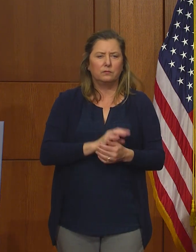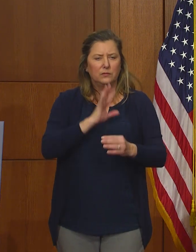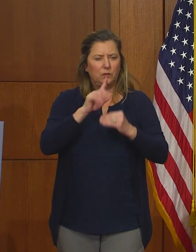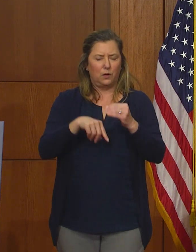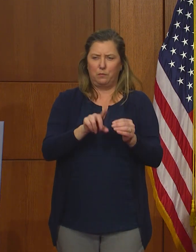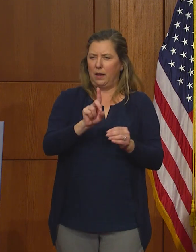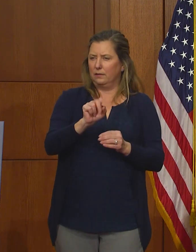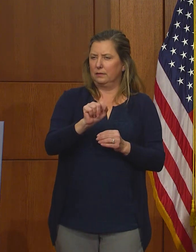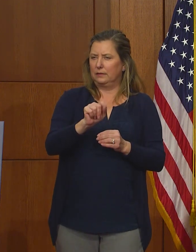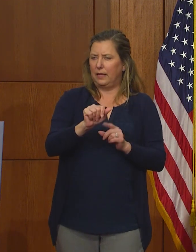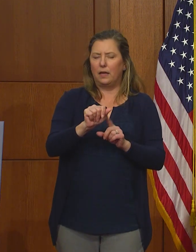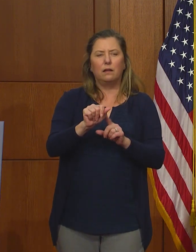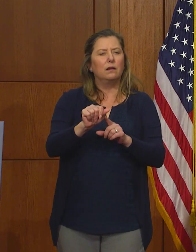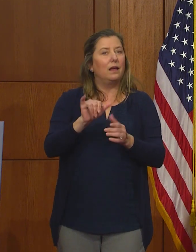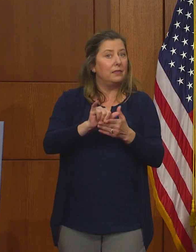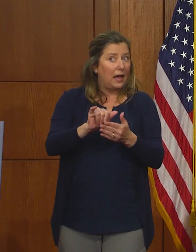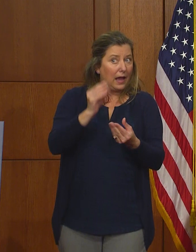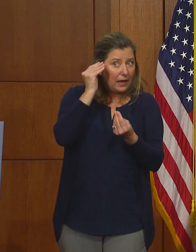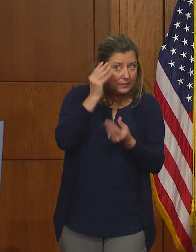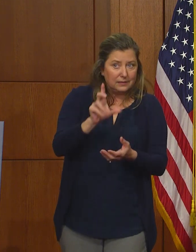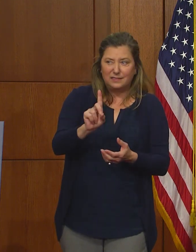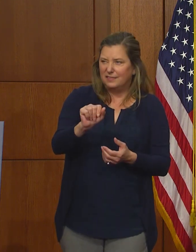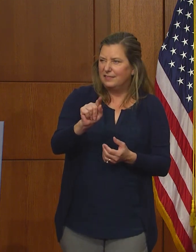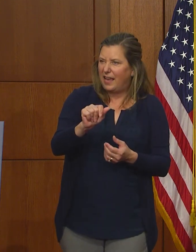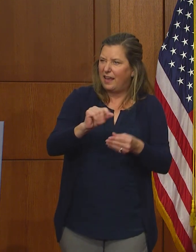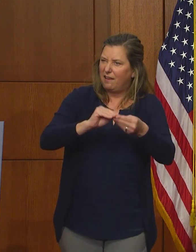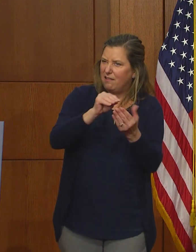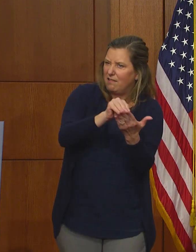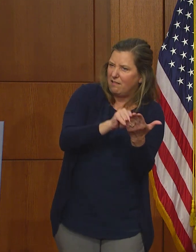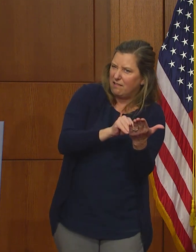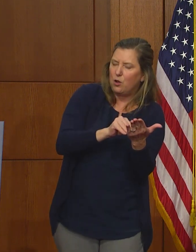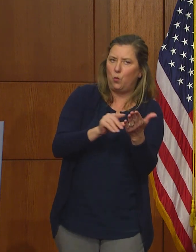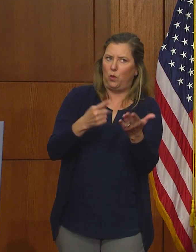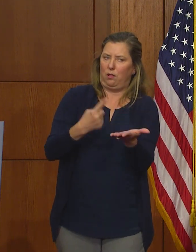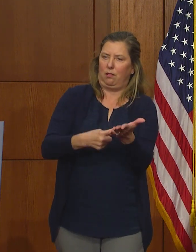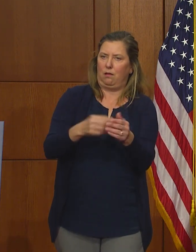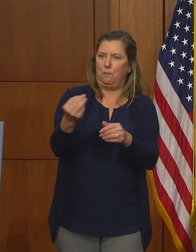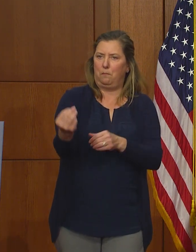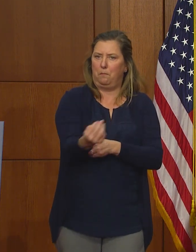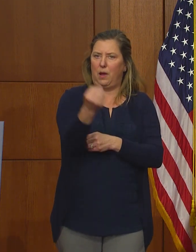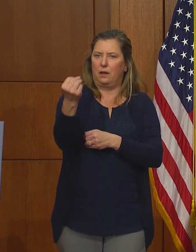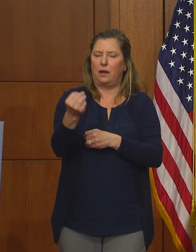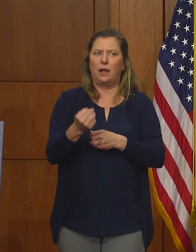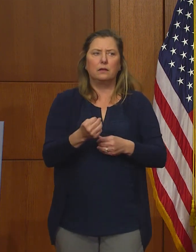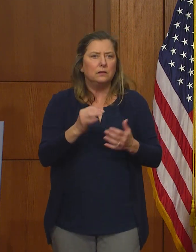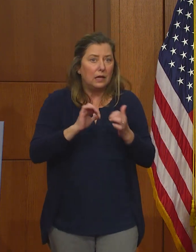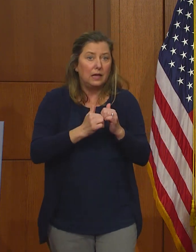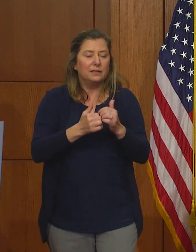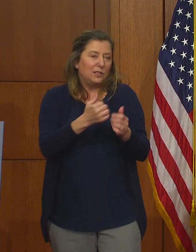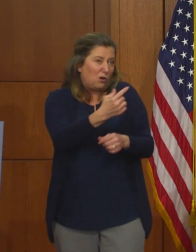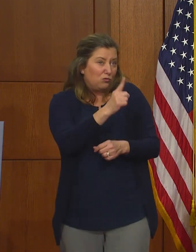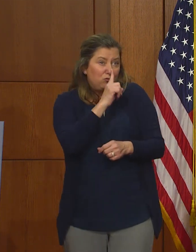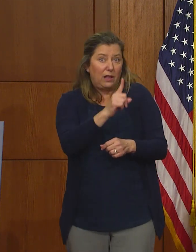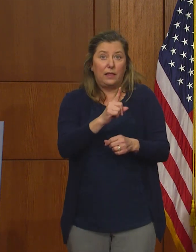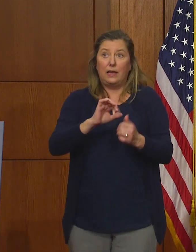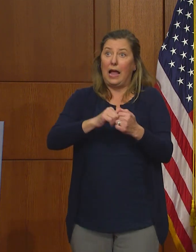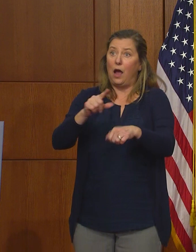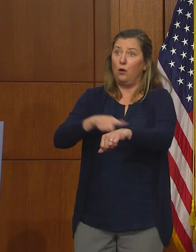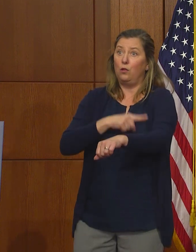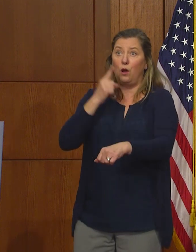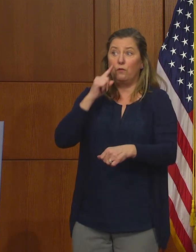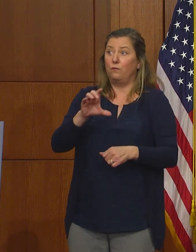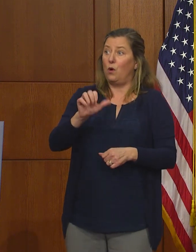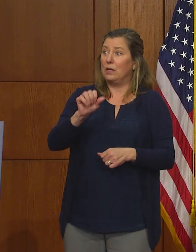we'll, I think, be reviewing with you all on Monday, is how long it takes over time for cases in Virginia to double. And